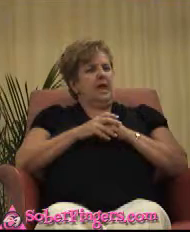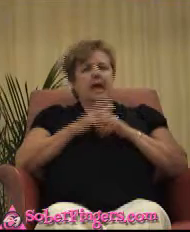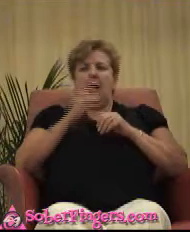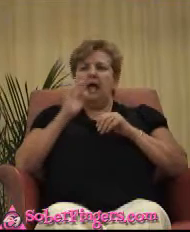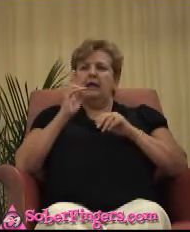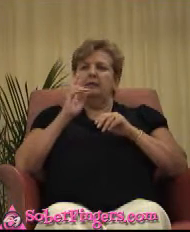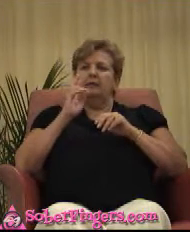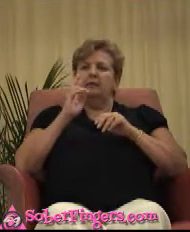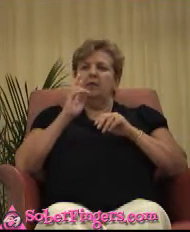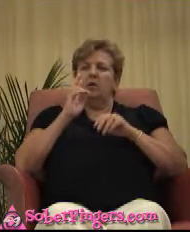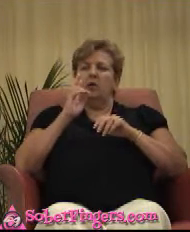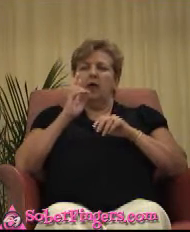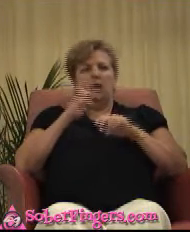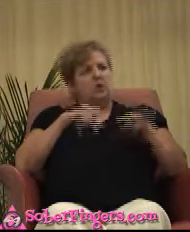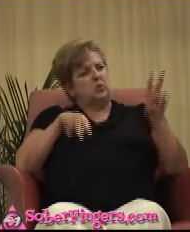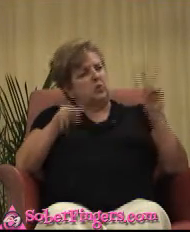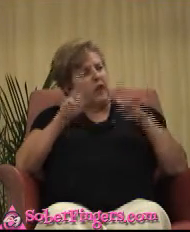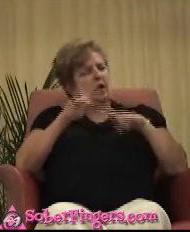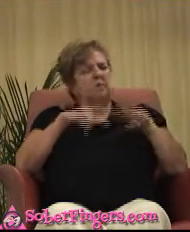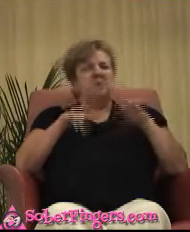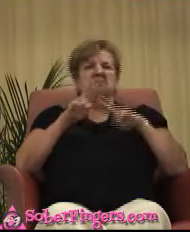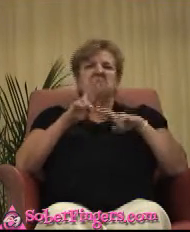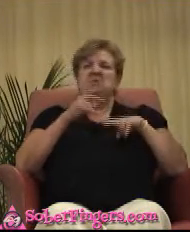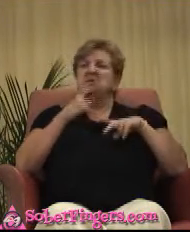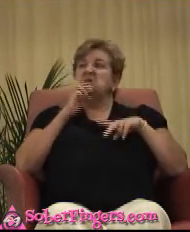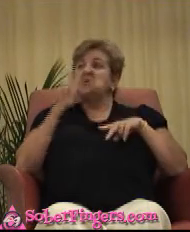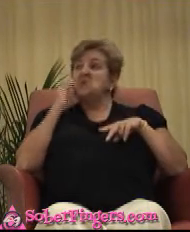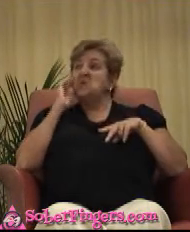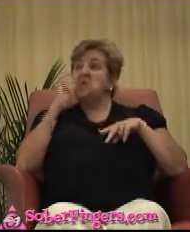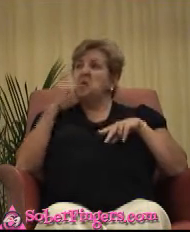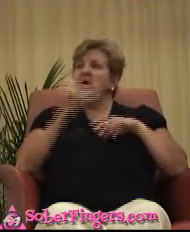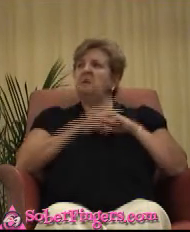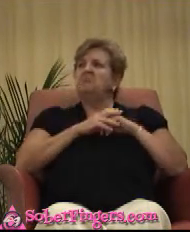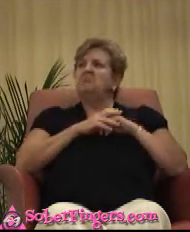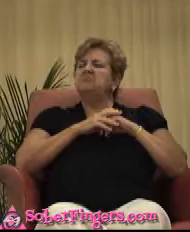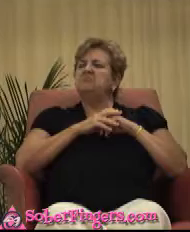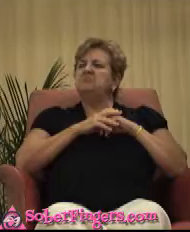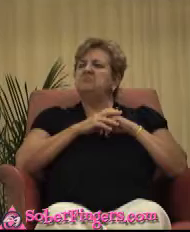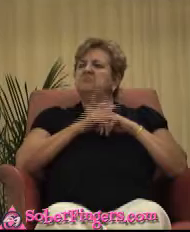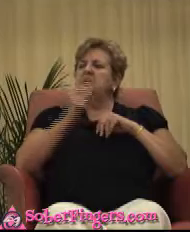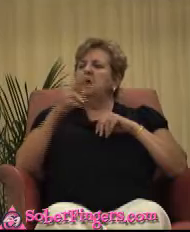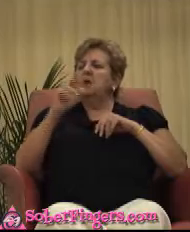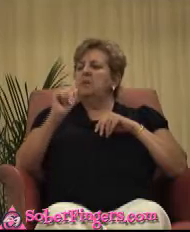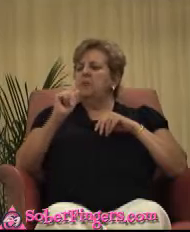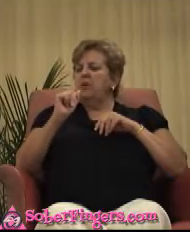her, the situation that just occurred, and I thought, you know what? Barbara's struggling a little bit with this. She probably needs a therapist.